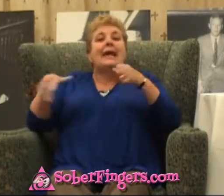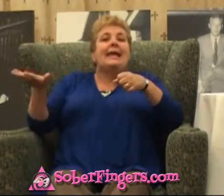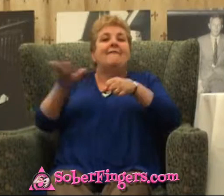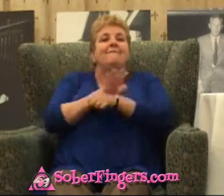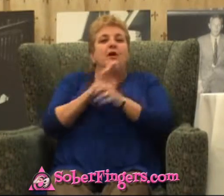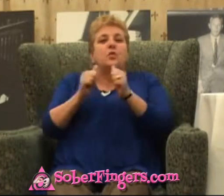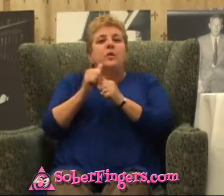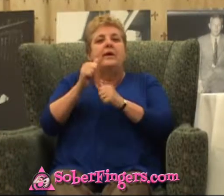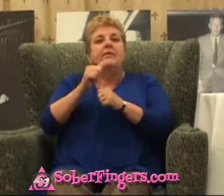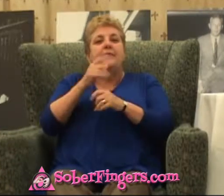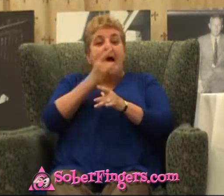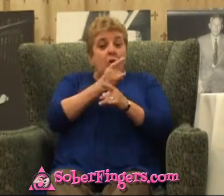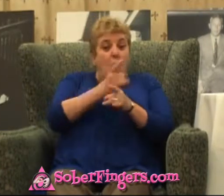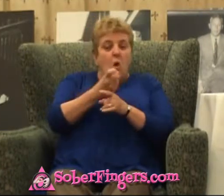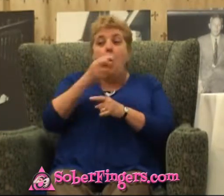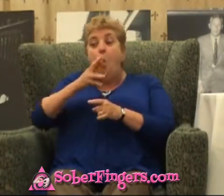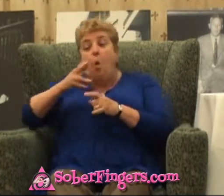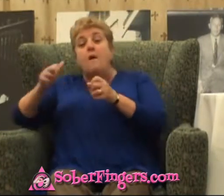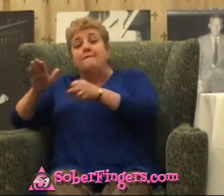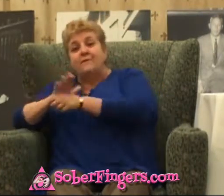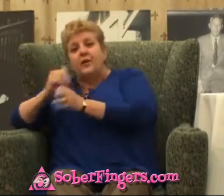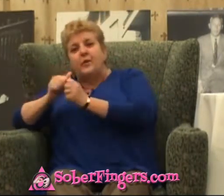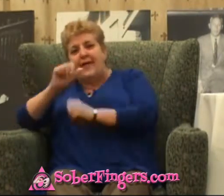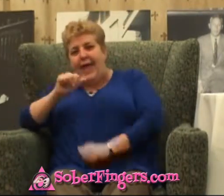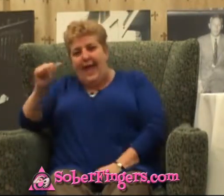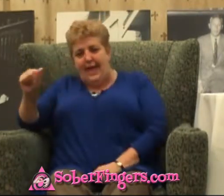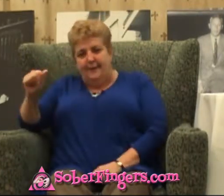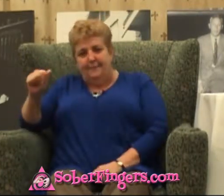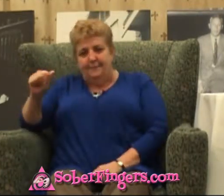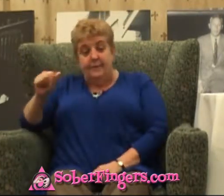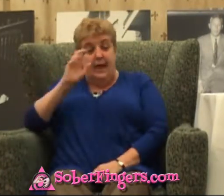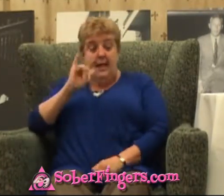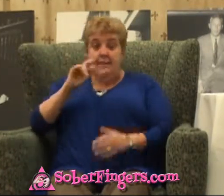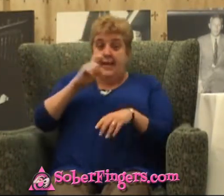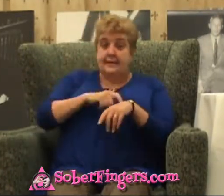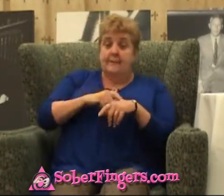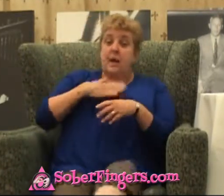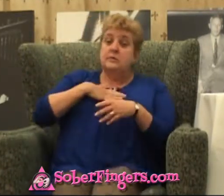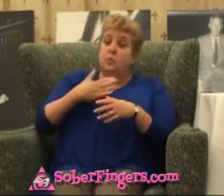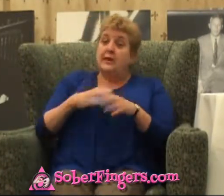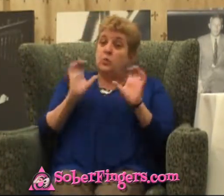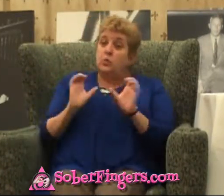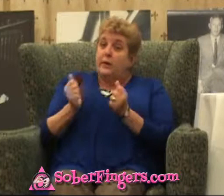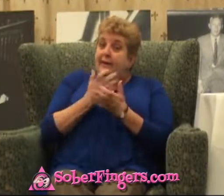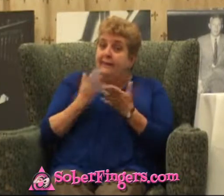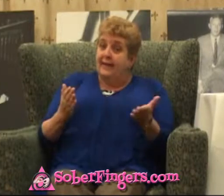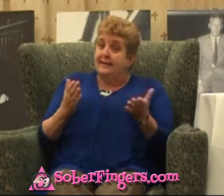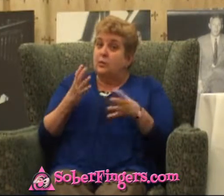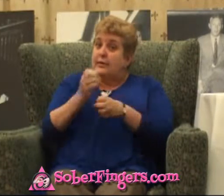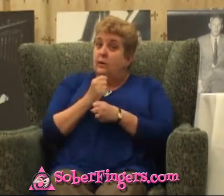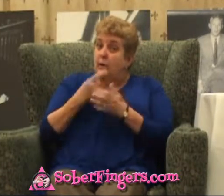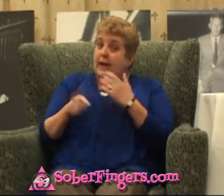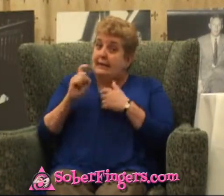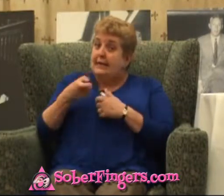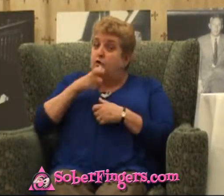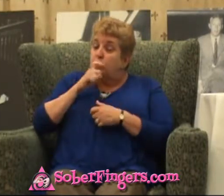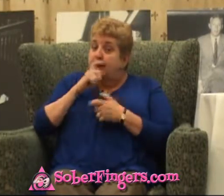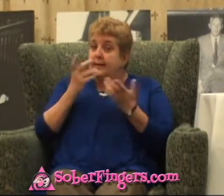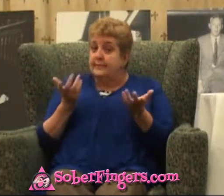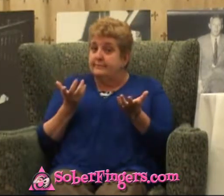that time, I became willing to go to any lengths to get whatever it was that I needed to get. And it wasn't always